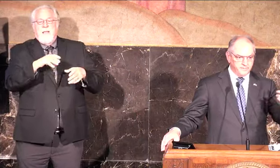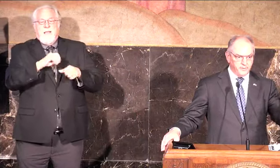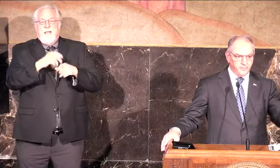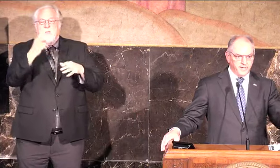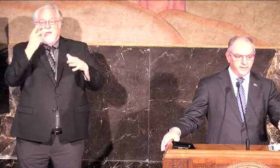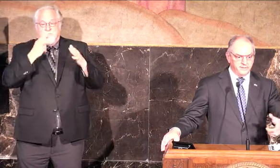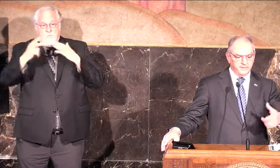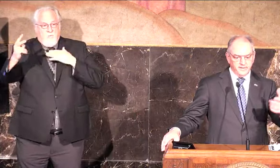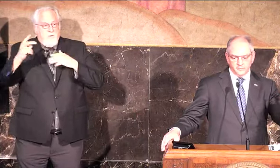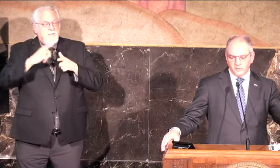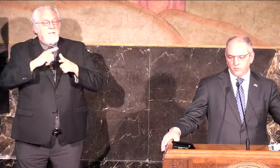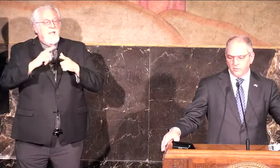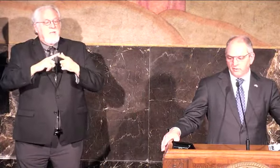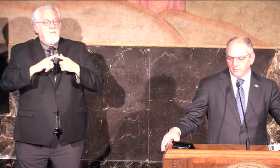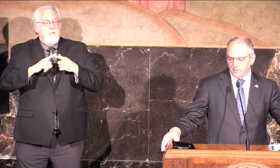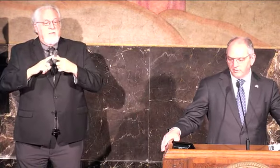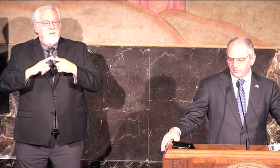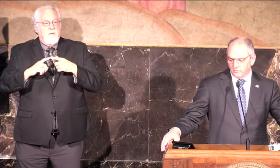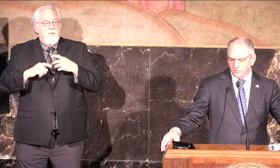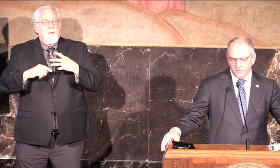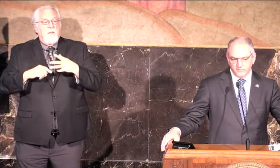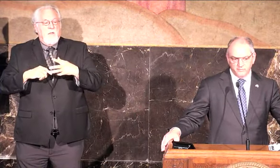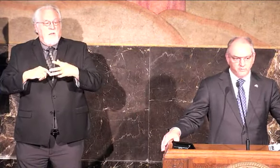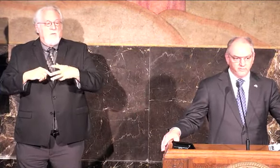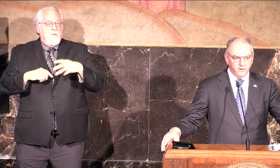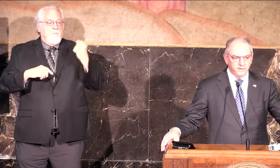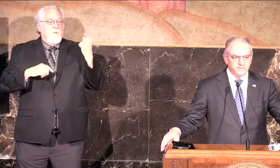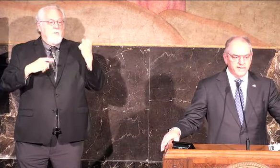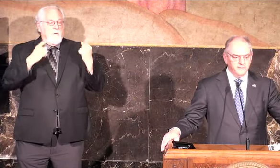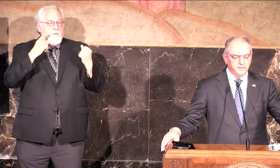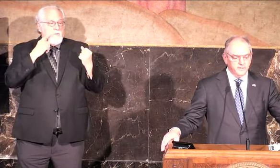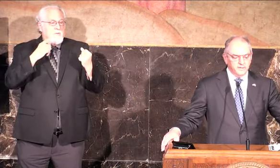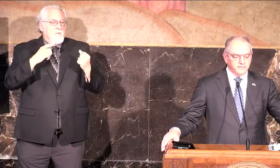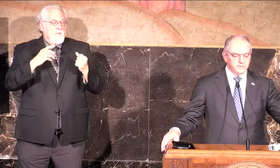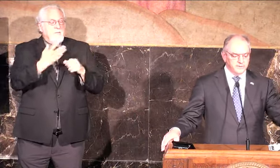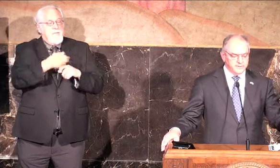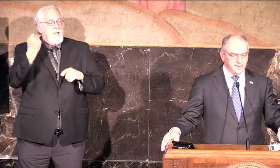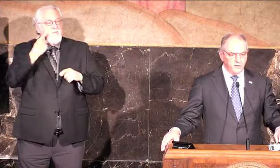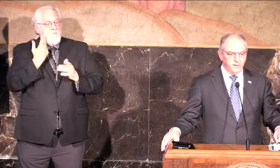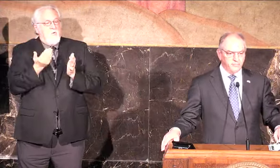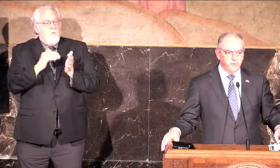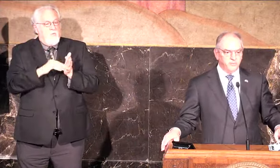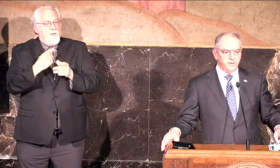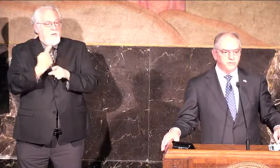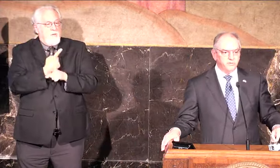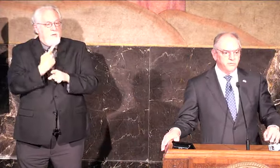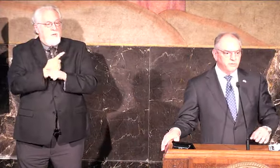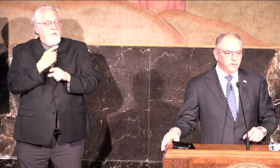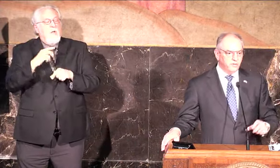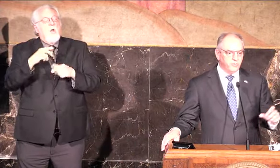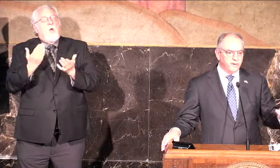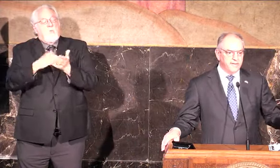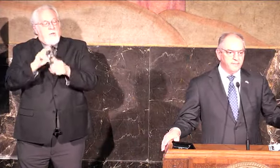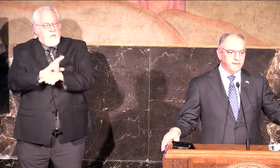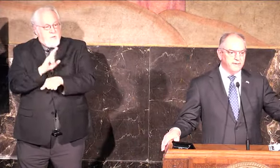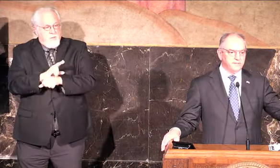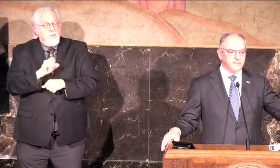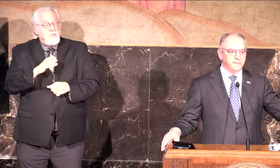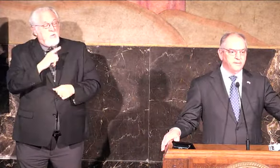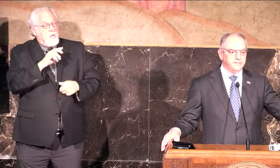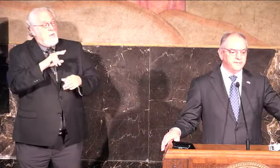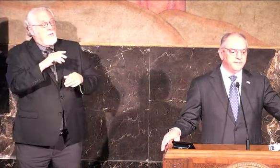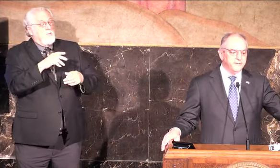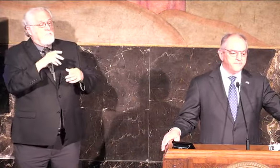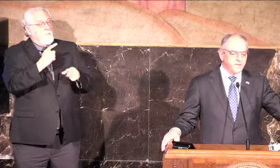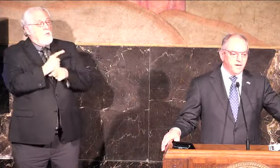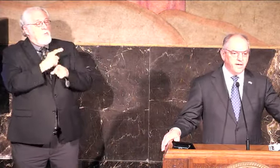then been appropriated as a recurring source of revenue for a very long time. So it's entirely appropriate to incorporate that money into